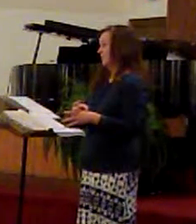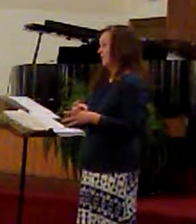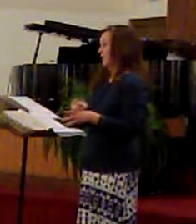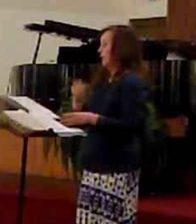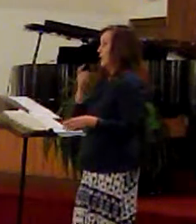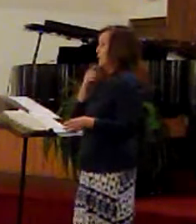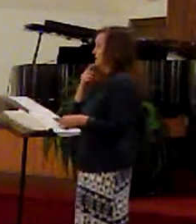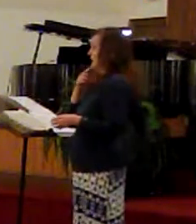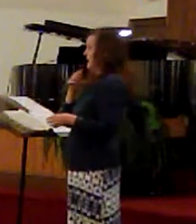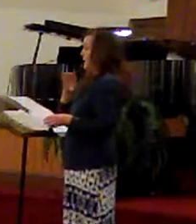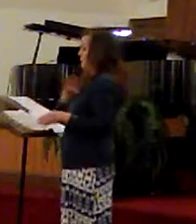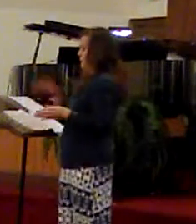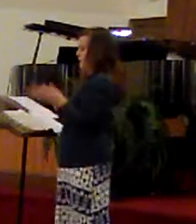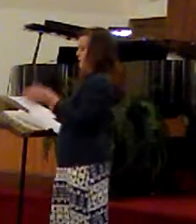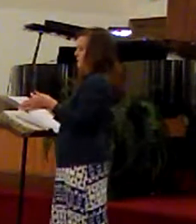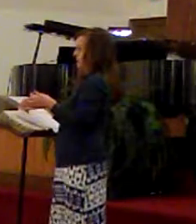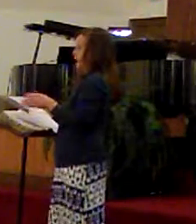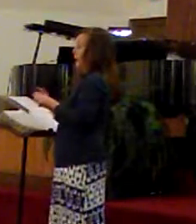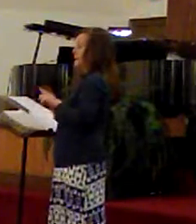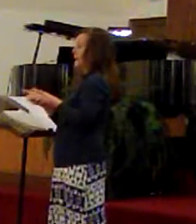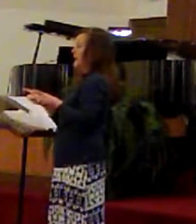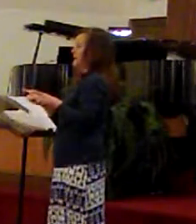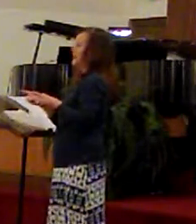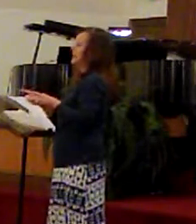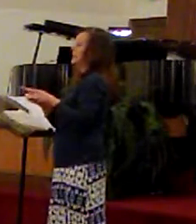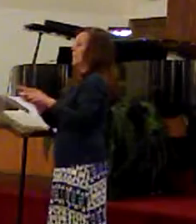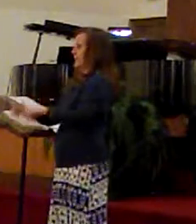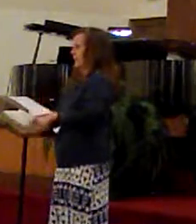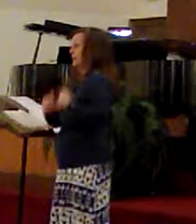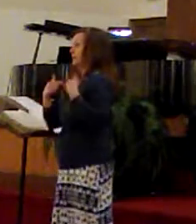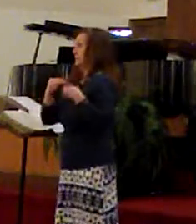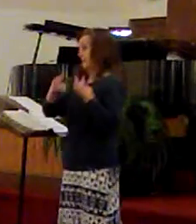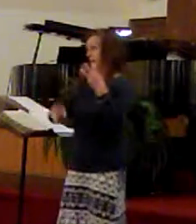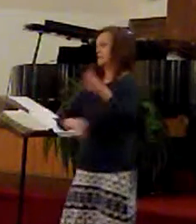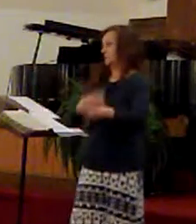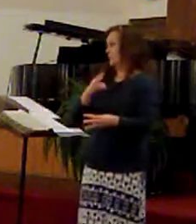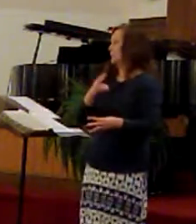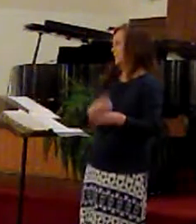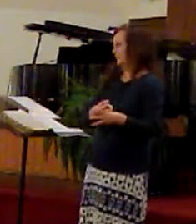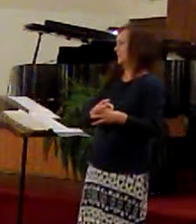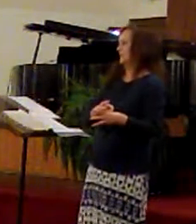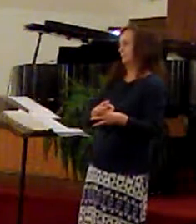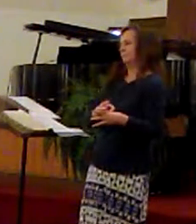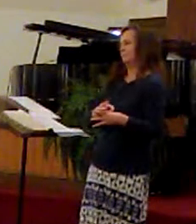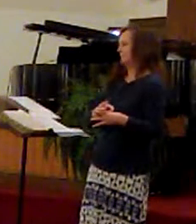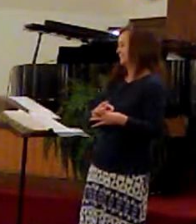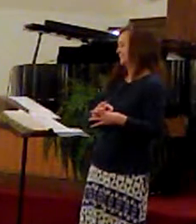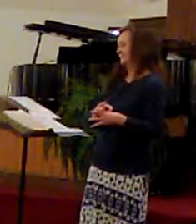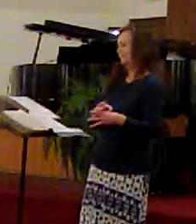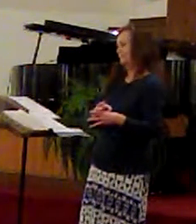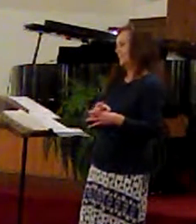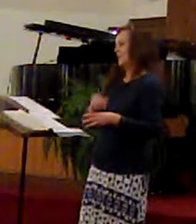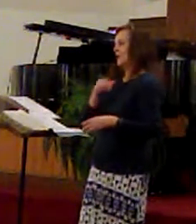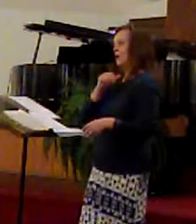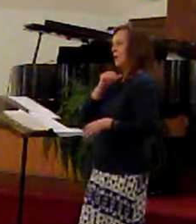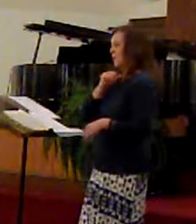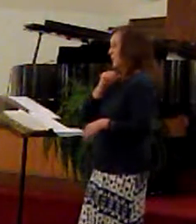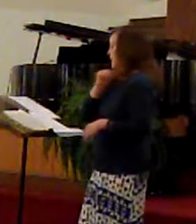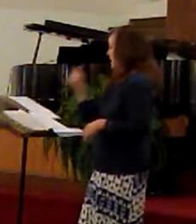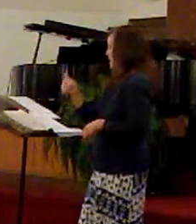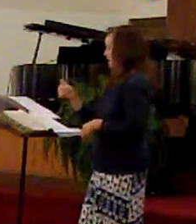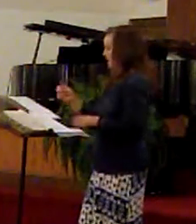Come on now, stay with me. That's right. It's because we're not reading it like we ought. And if we are reading it, we're definitely not studying it like we